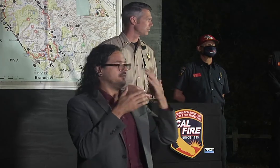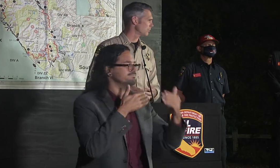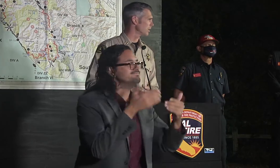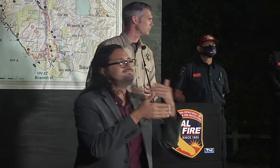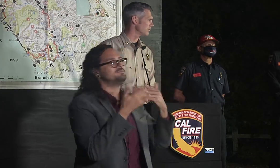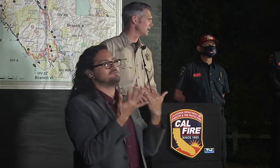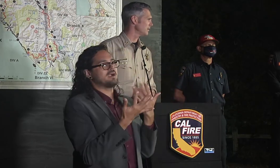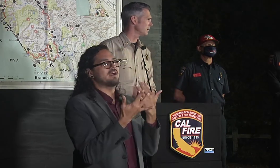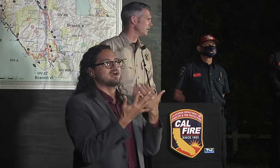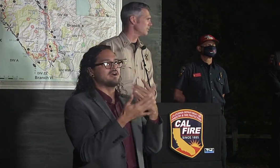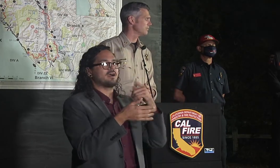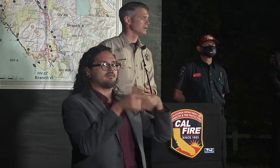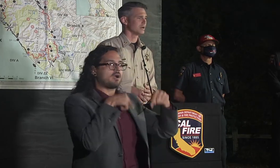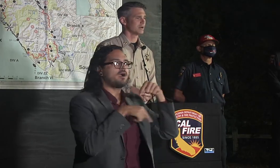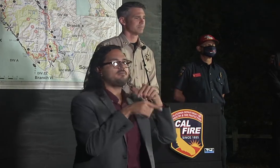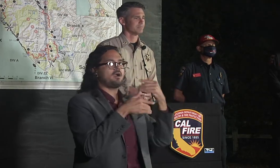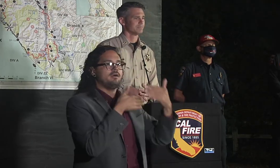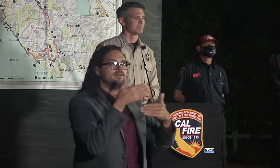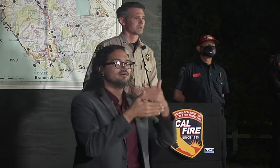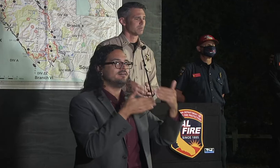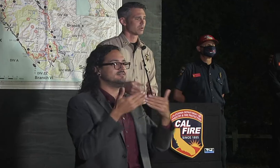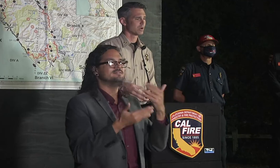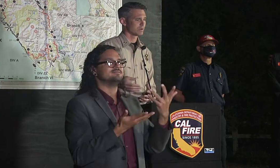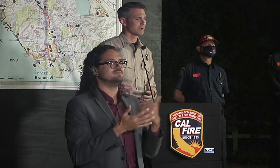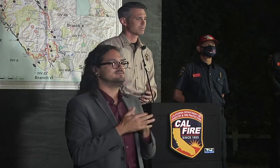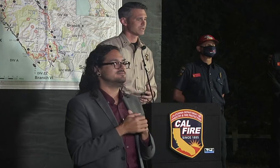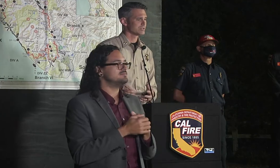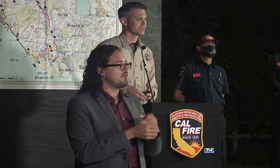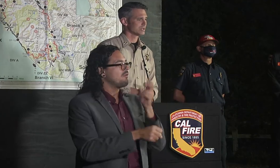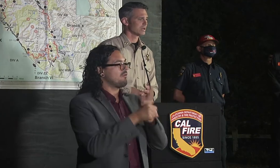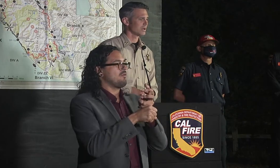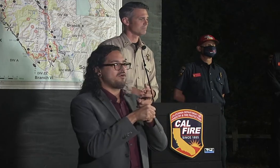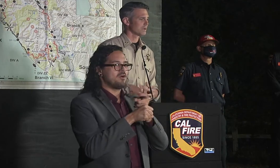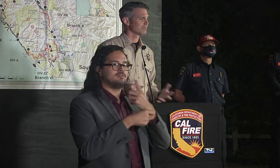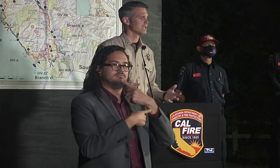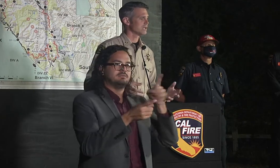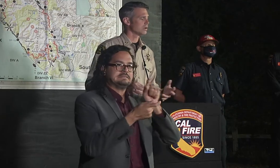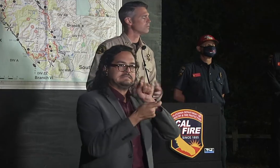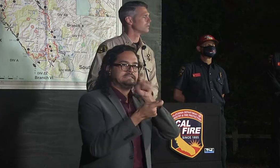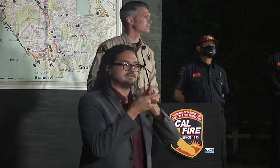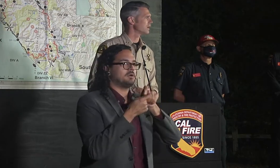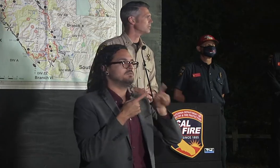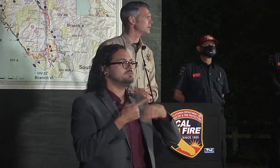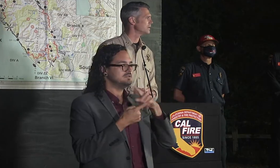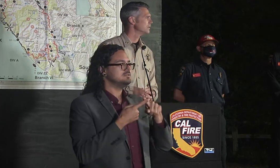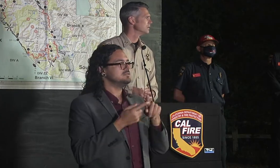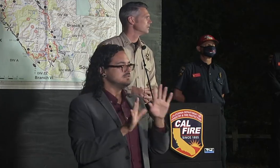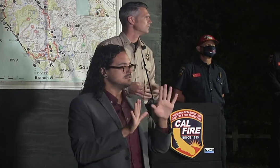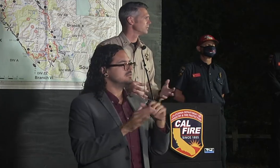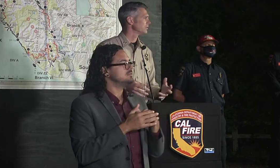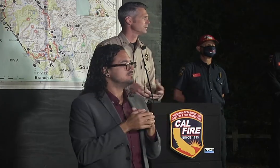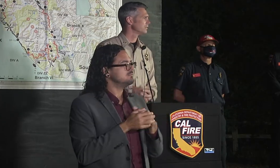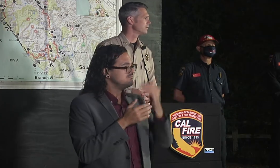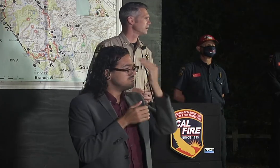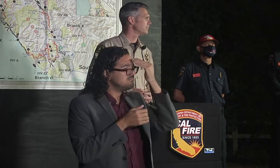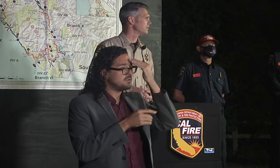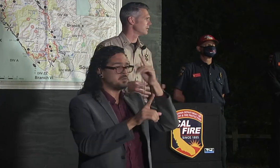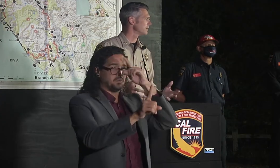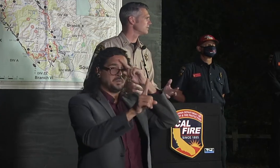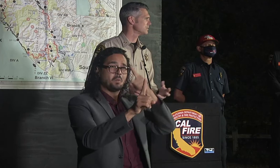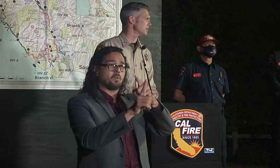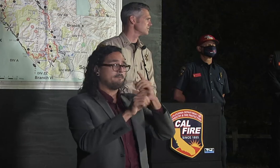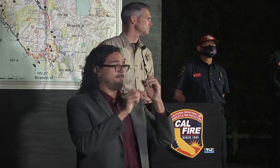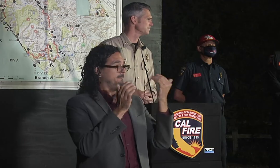Yes, we want to provide more on repopulation every day, and hopefully today will be similar to yesterday.